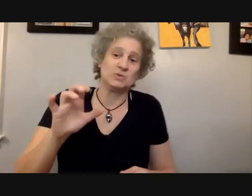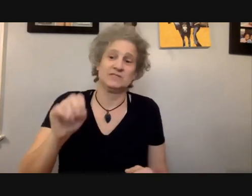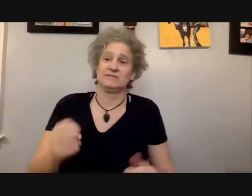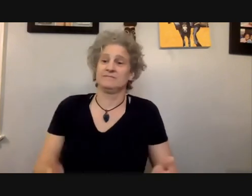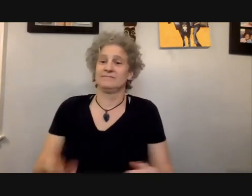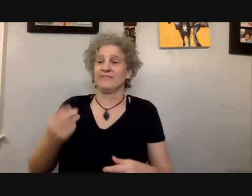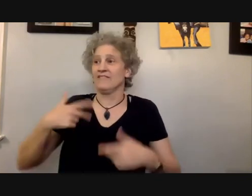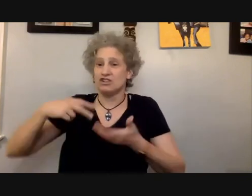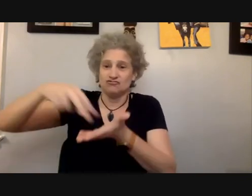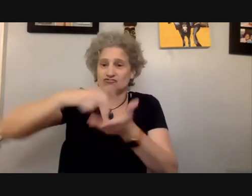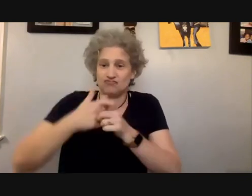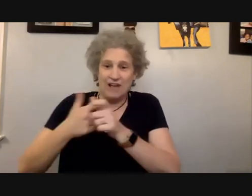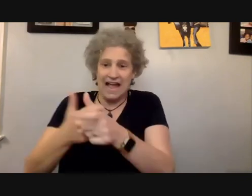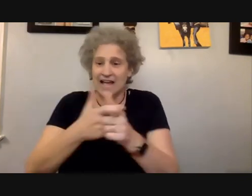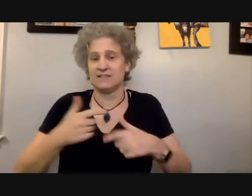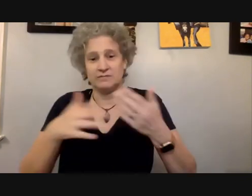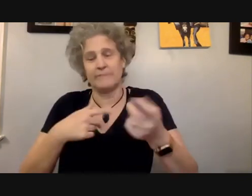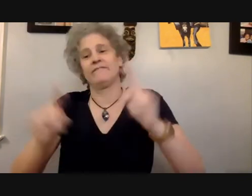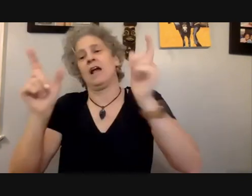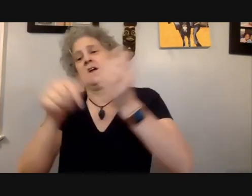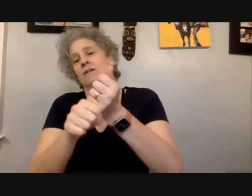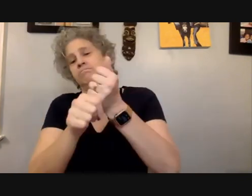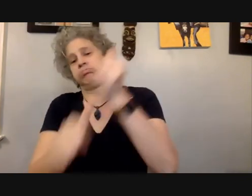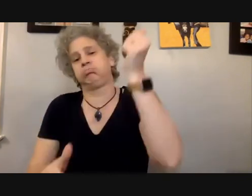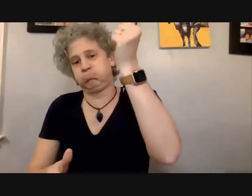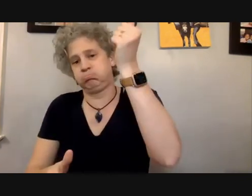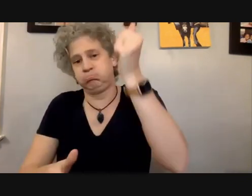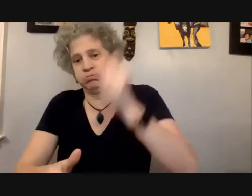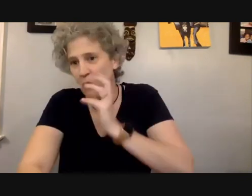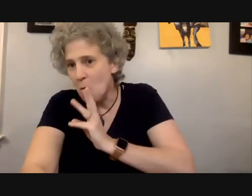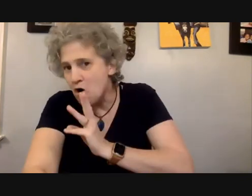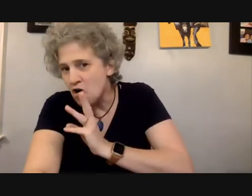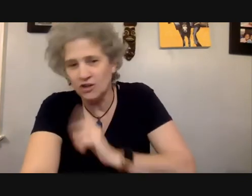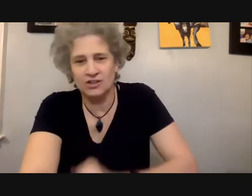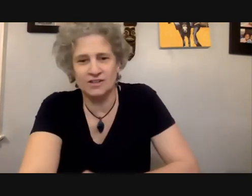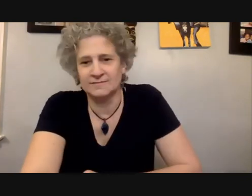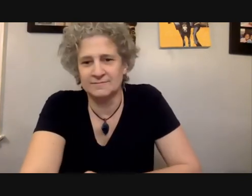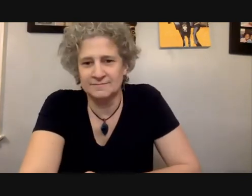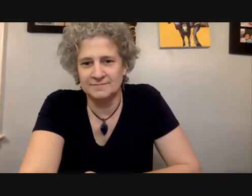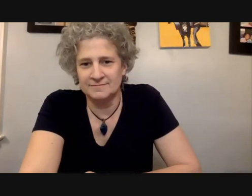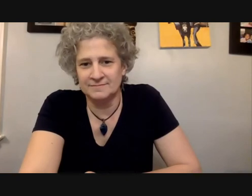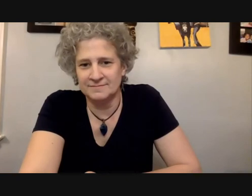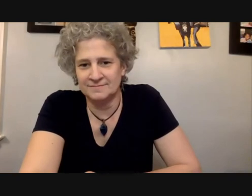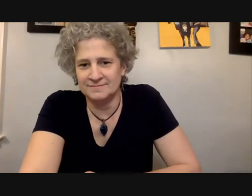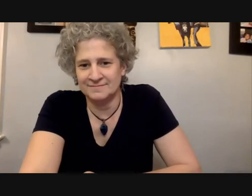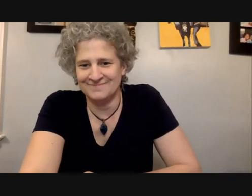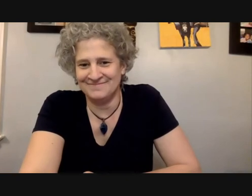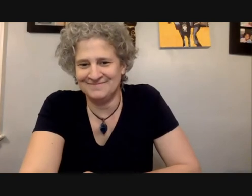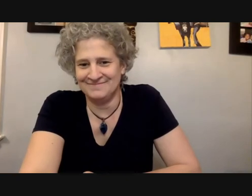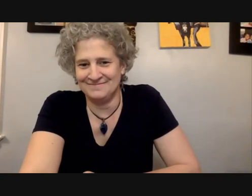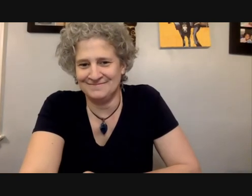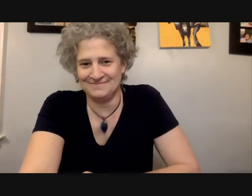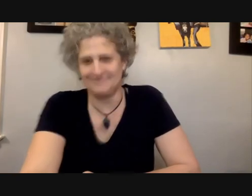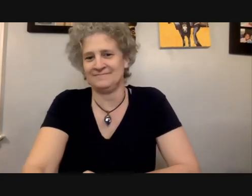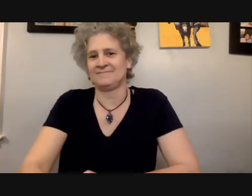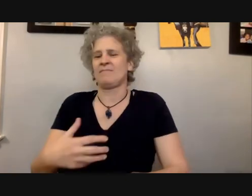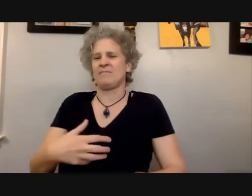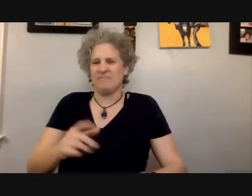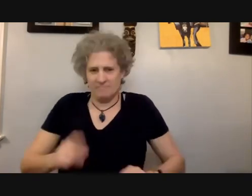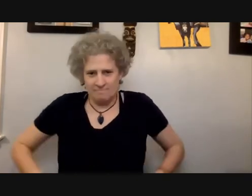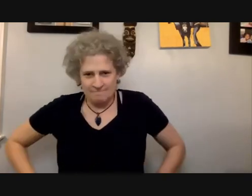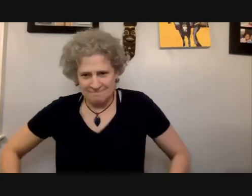So if you're struggling and maybe need to get some prune juice or get a little bit extra exercise, drink a little extra water to finally get things